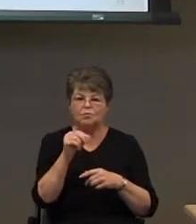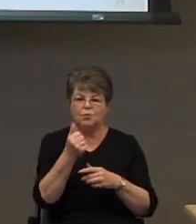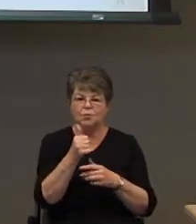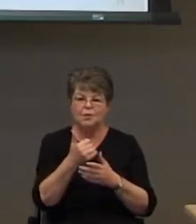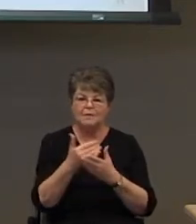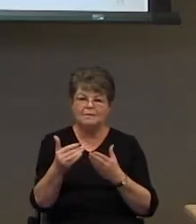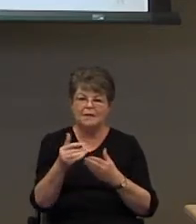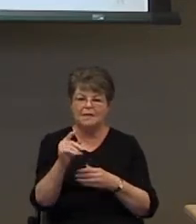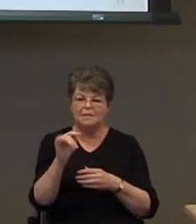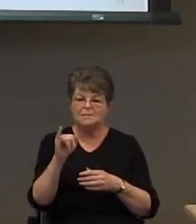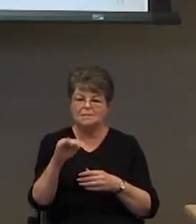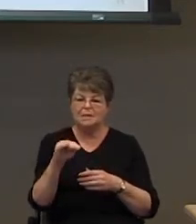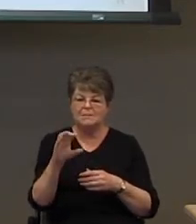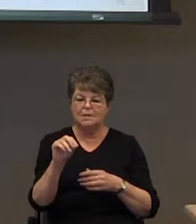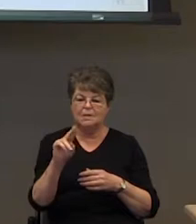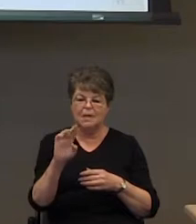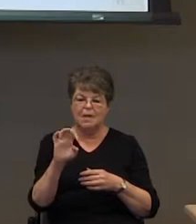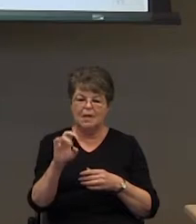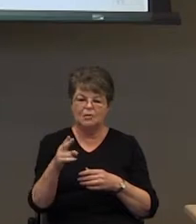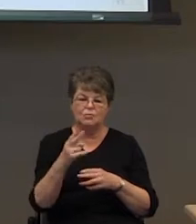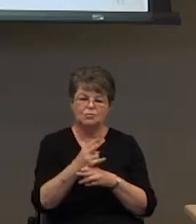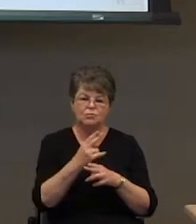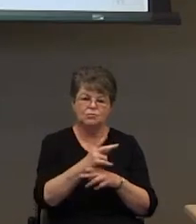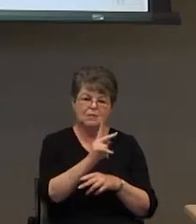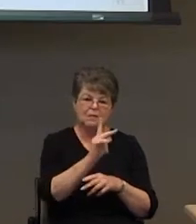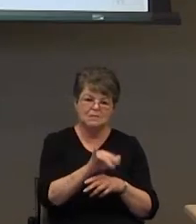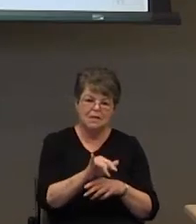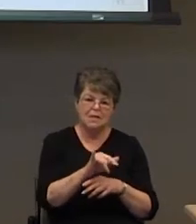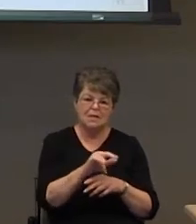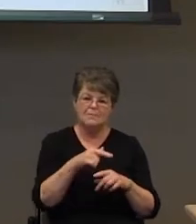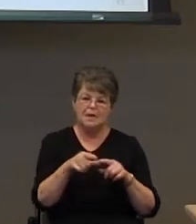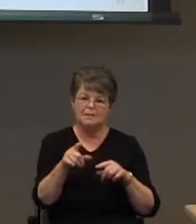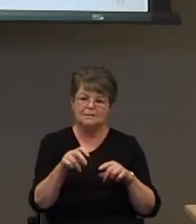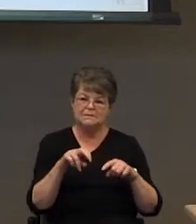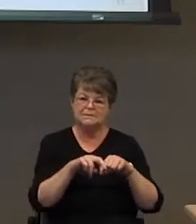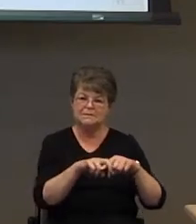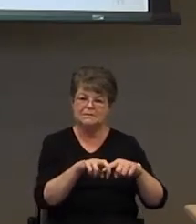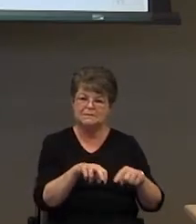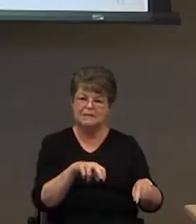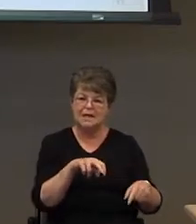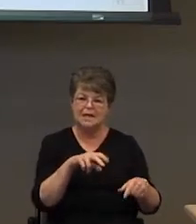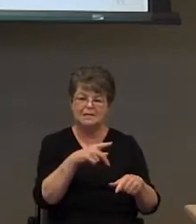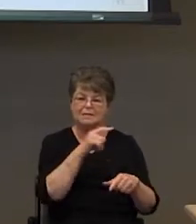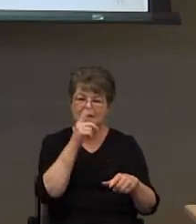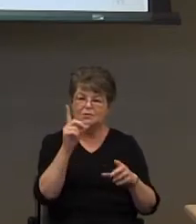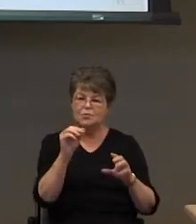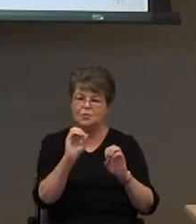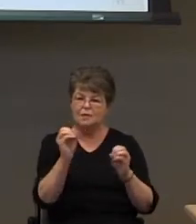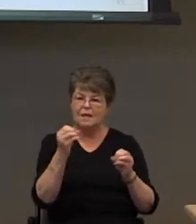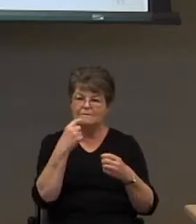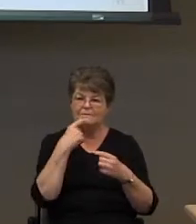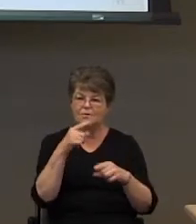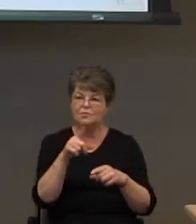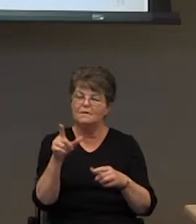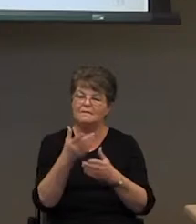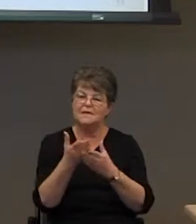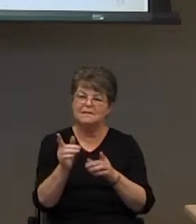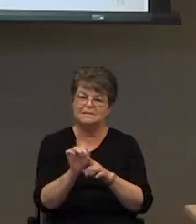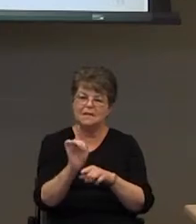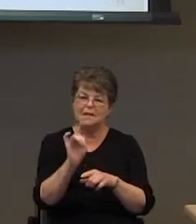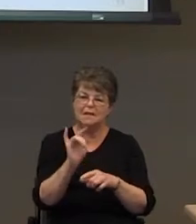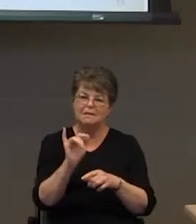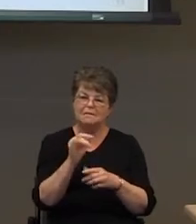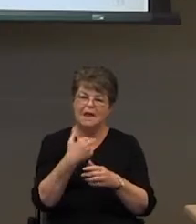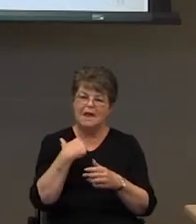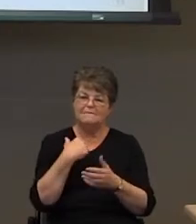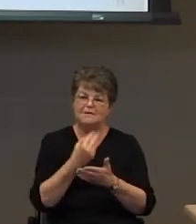Tim Couch, to use a Kentucky reference, but if he's getting sacked 12 times a game, he's not getting anything done for him. And so stuff like having